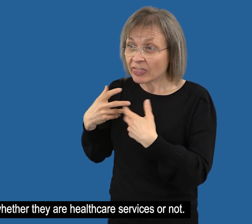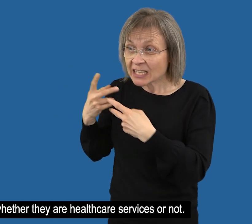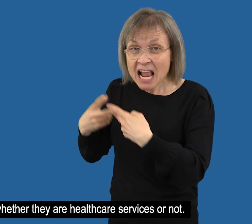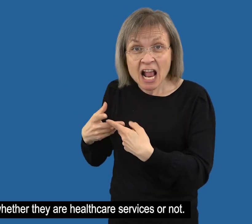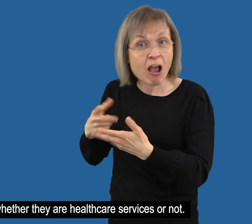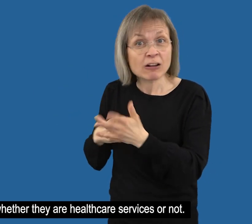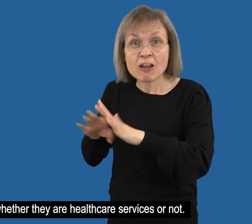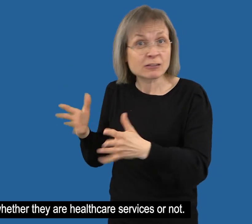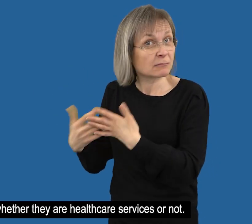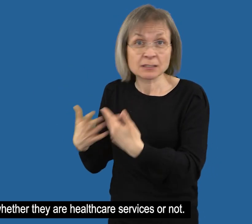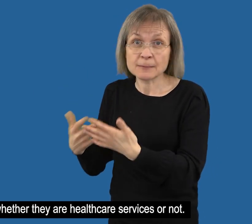healthcare services or not.